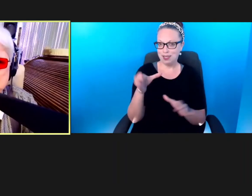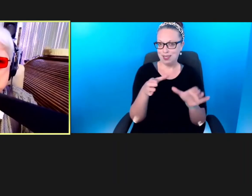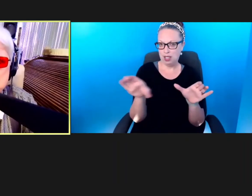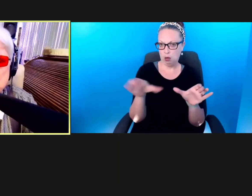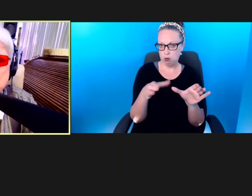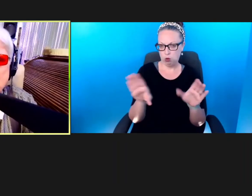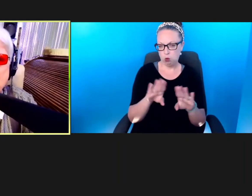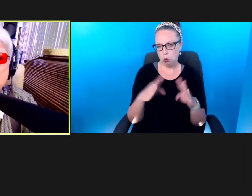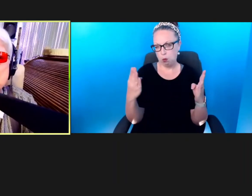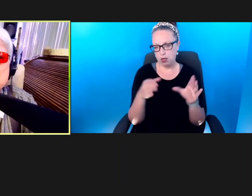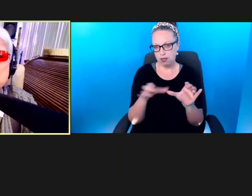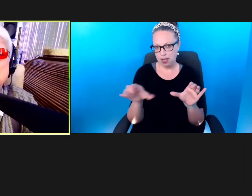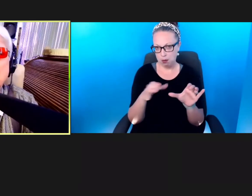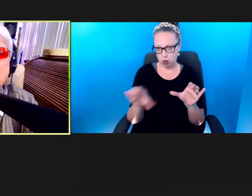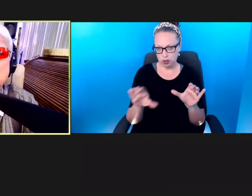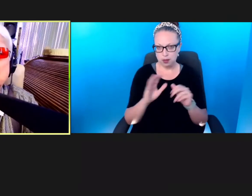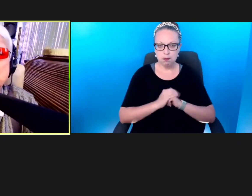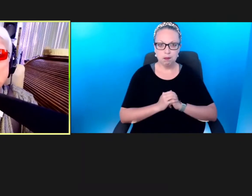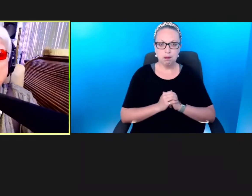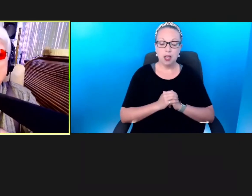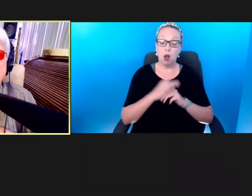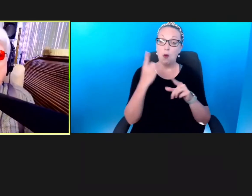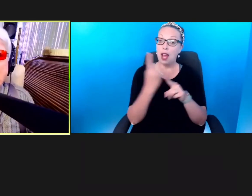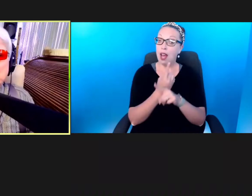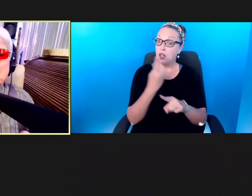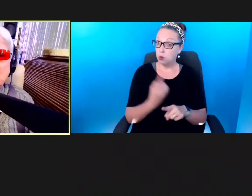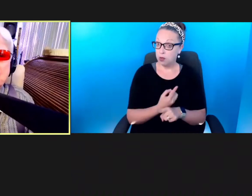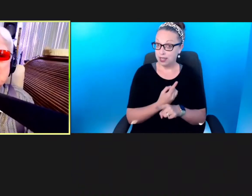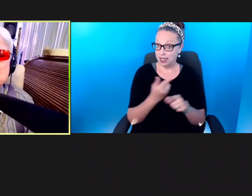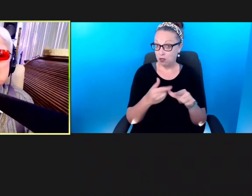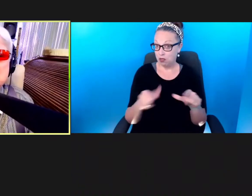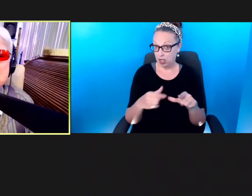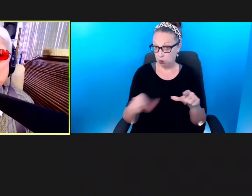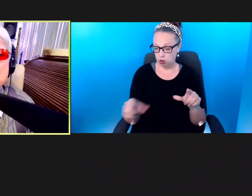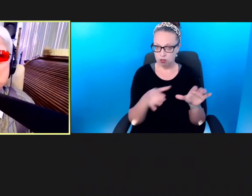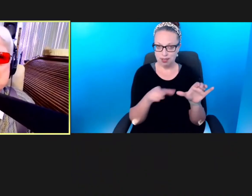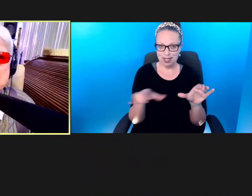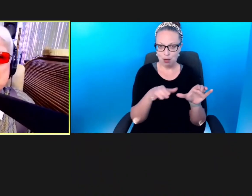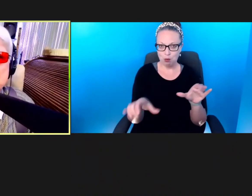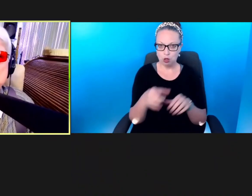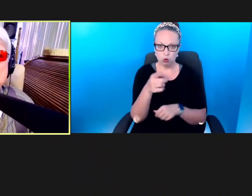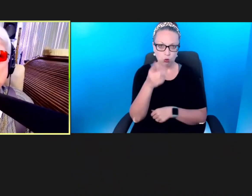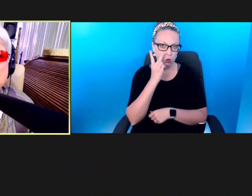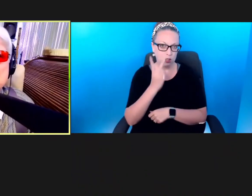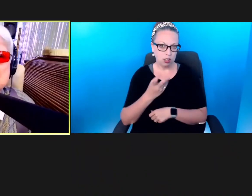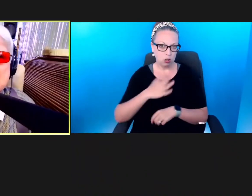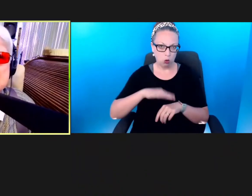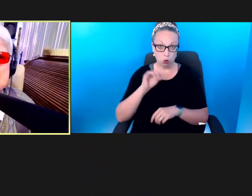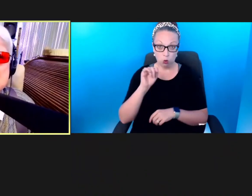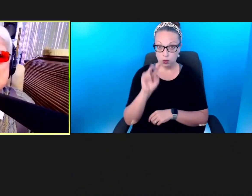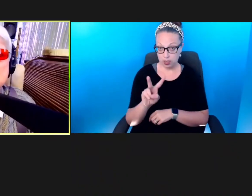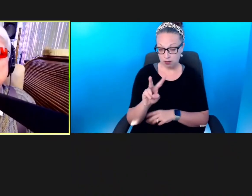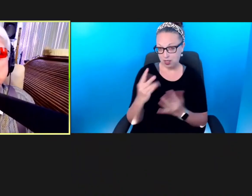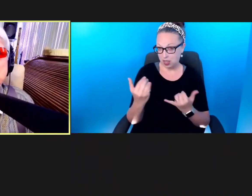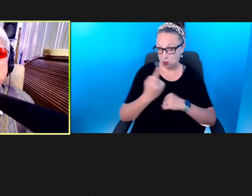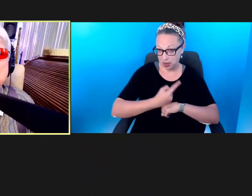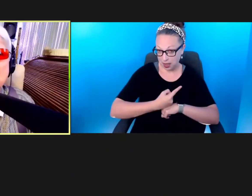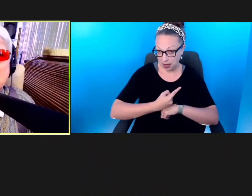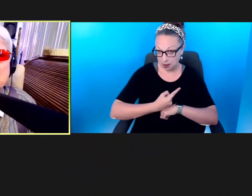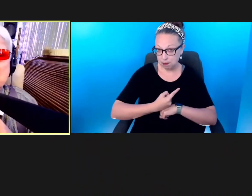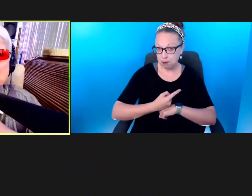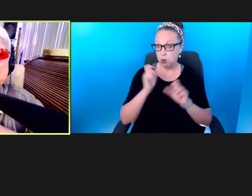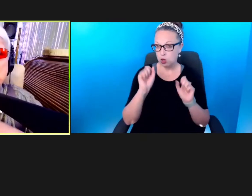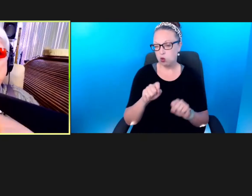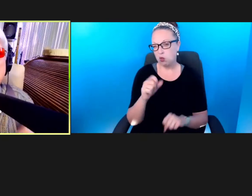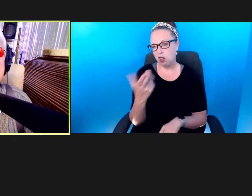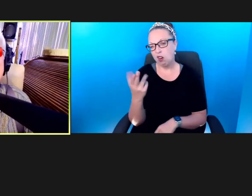Now, just a word on accuracy of language. The captioning that you see under your TV screen these days, which you can turn